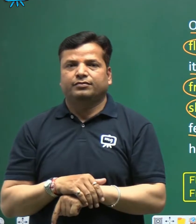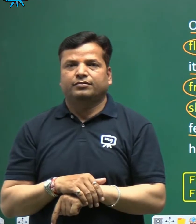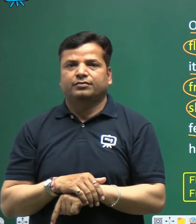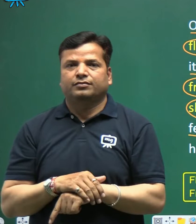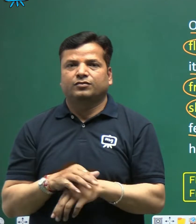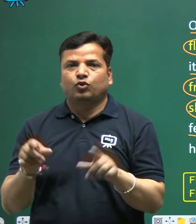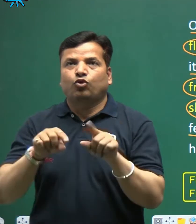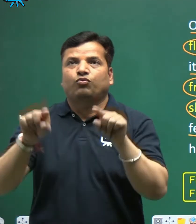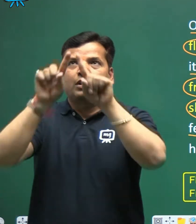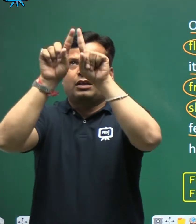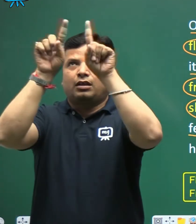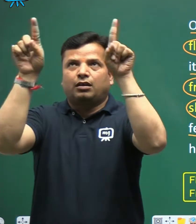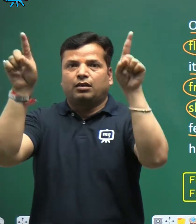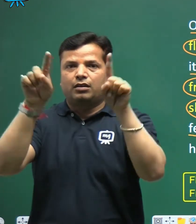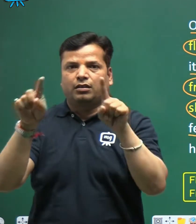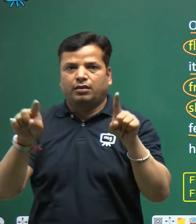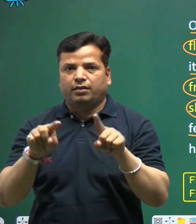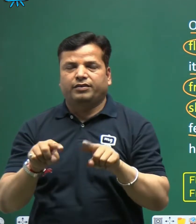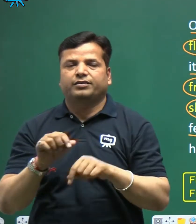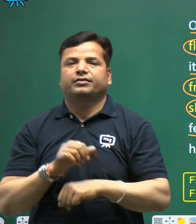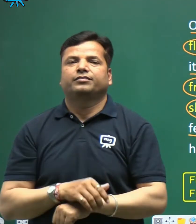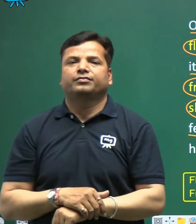of the statue